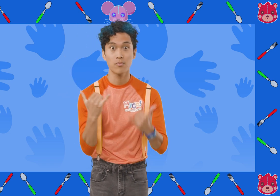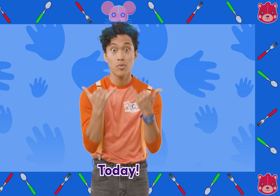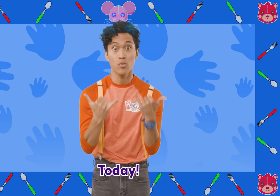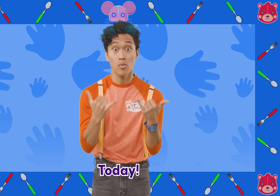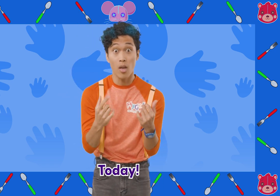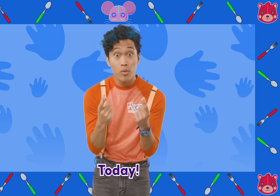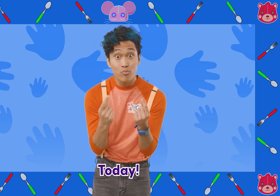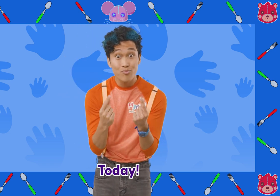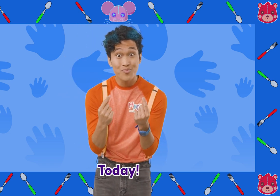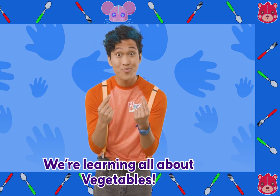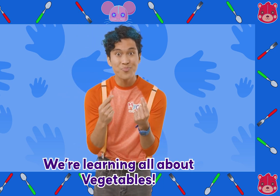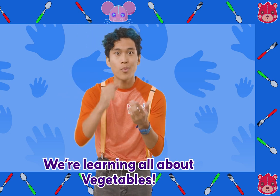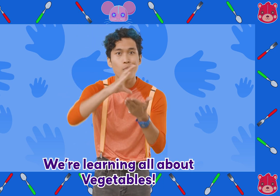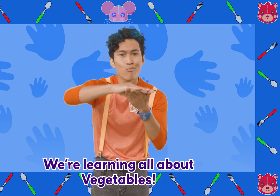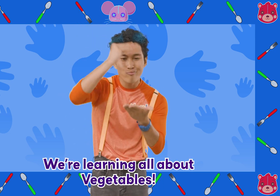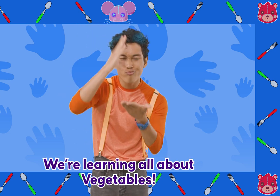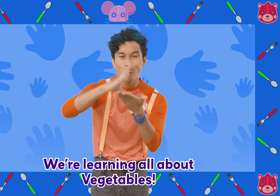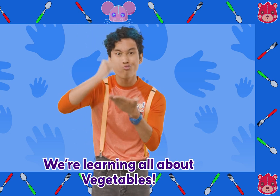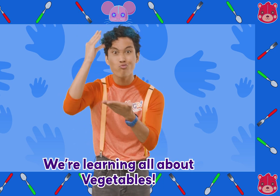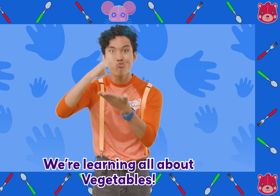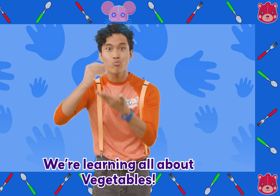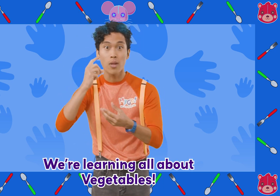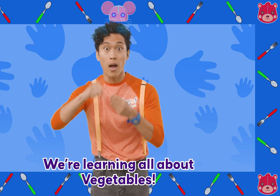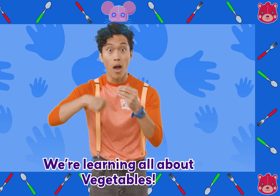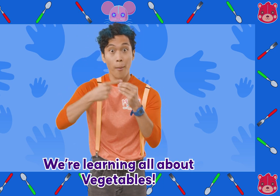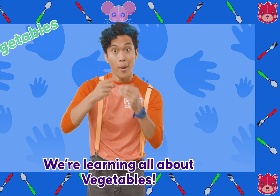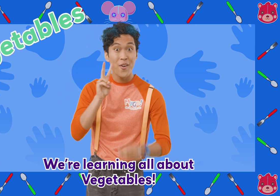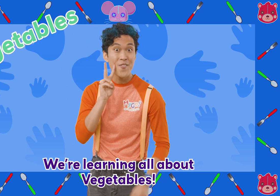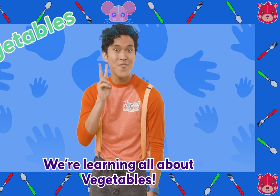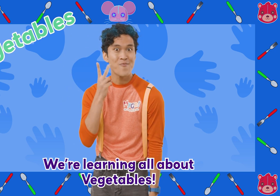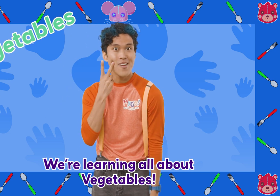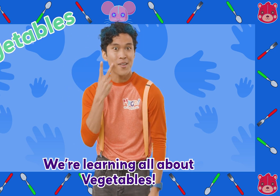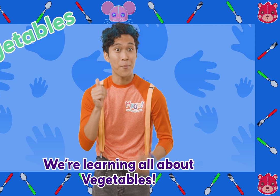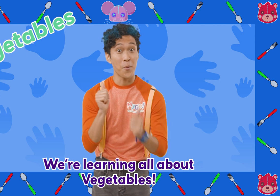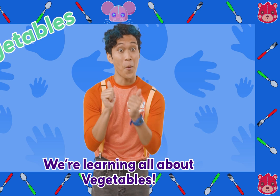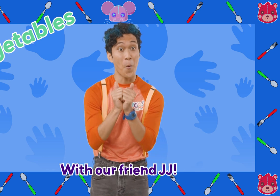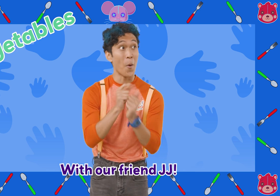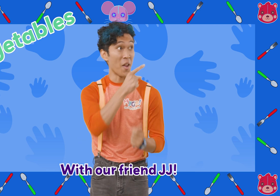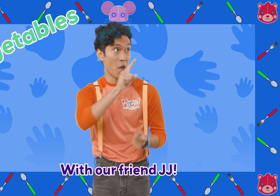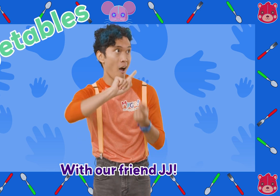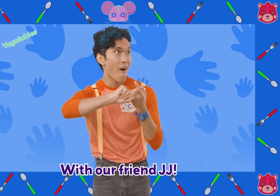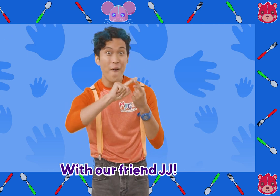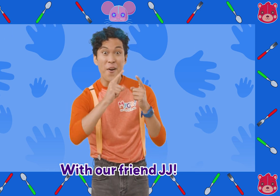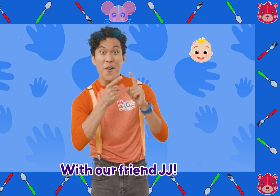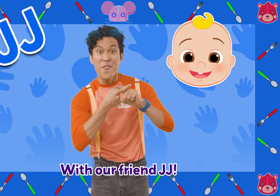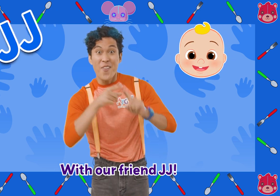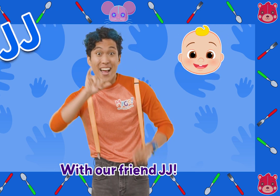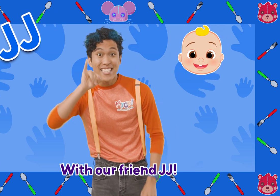Today, we're learning all about vegetables with our friend, JJ.